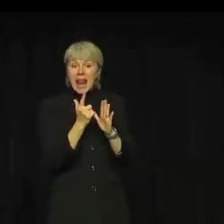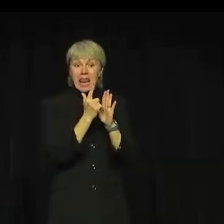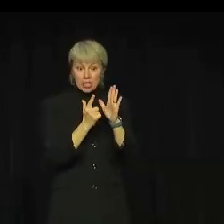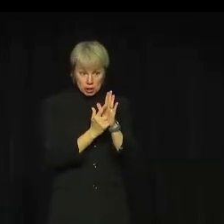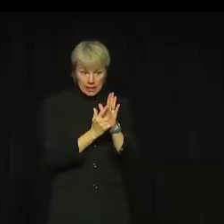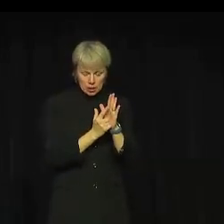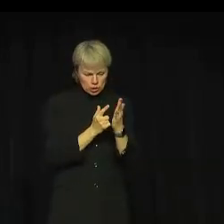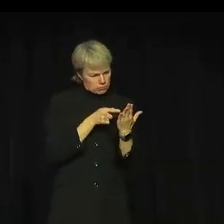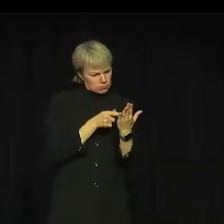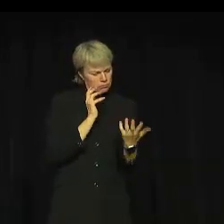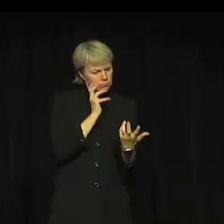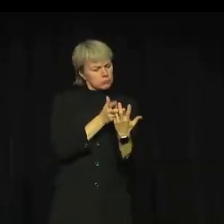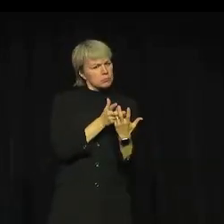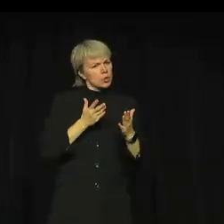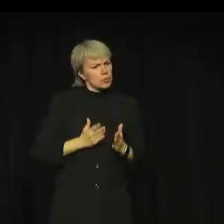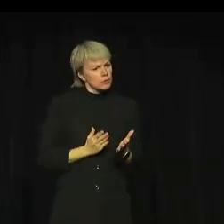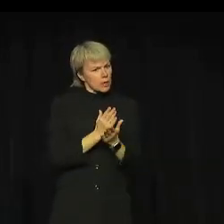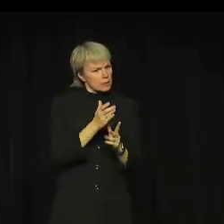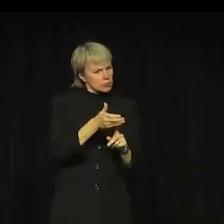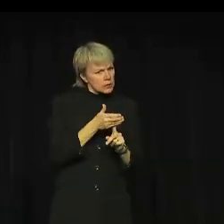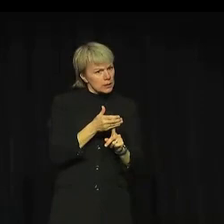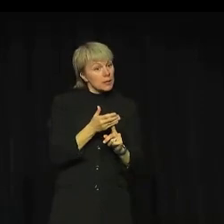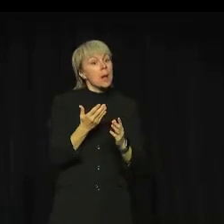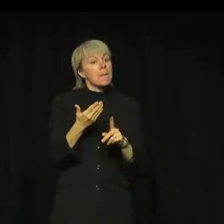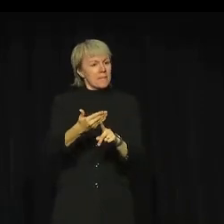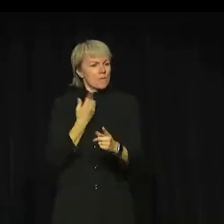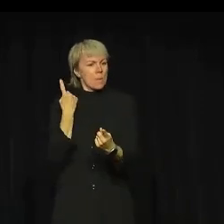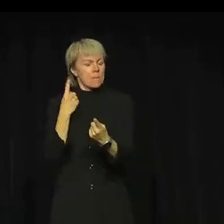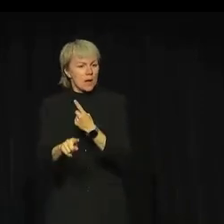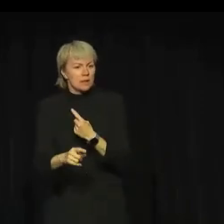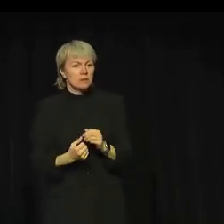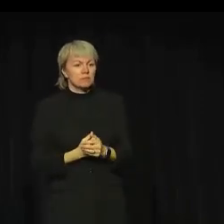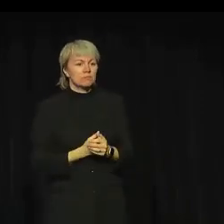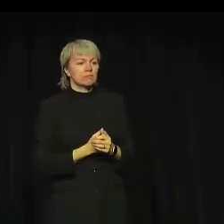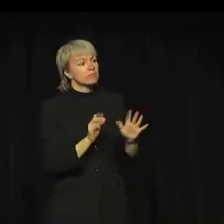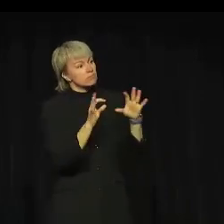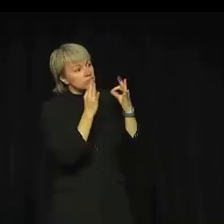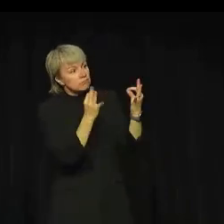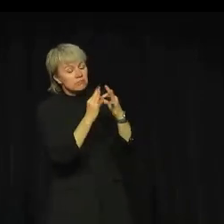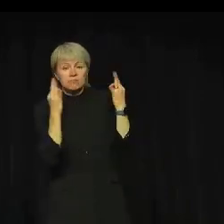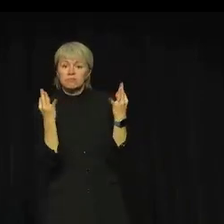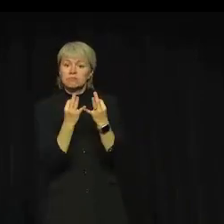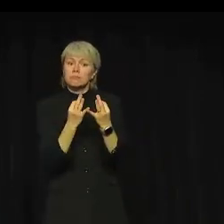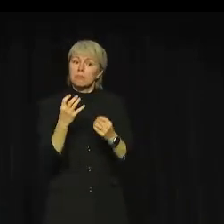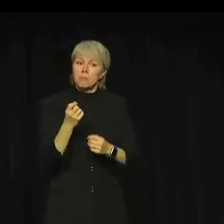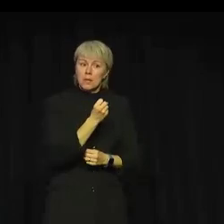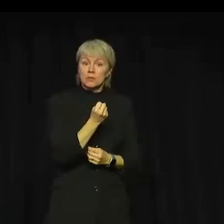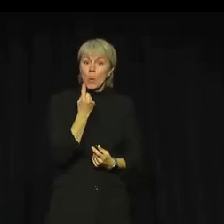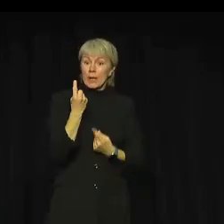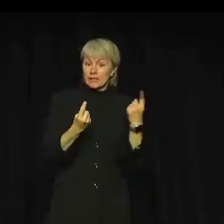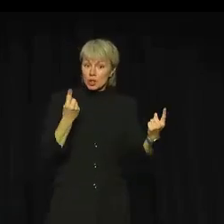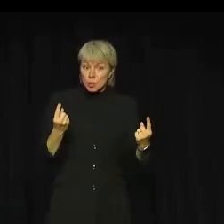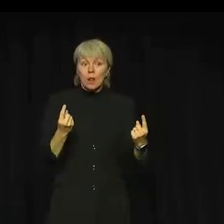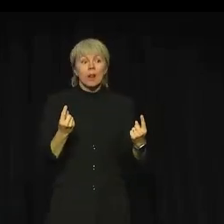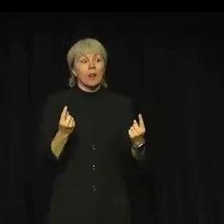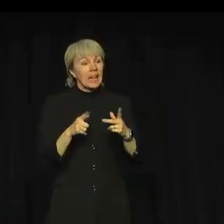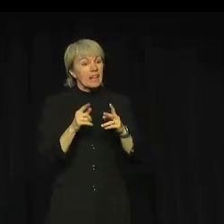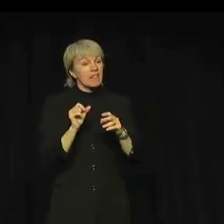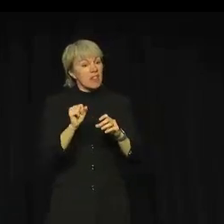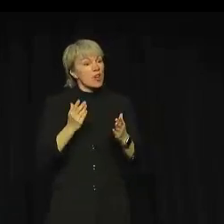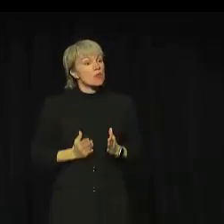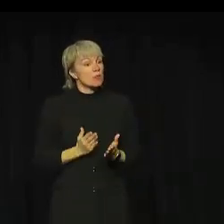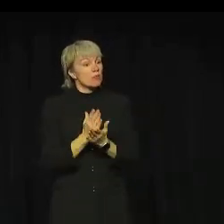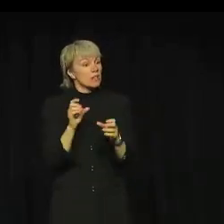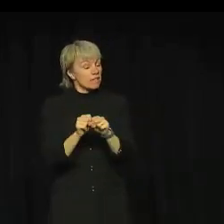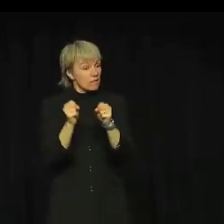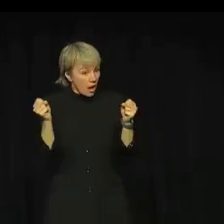before passing it. Public authorities must respect human rights. Individuals have a cause of action when their rights are violated, and the court has the power